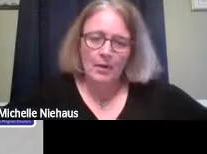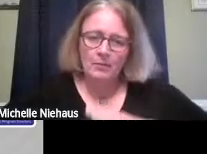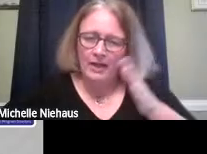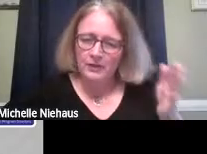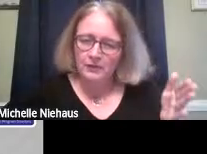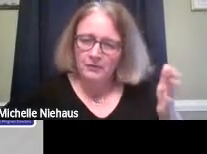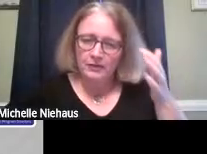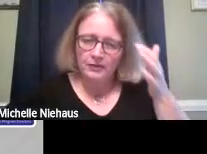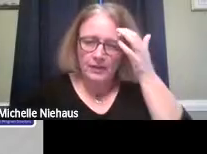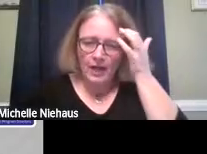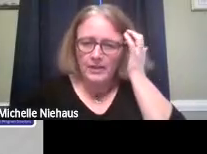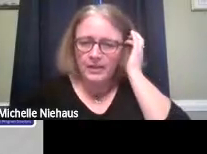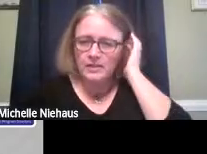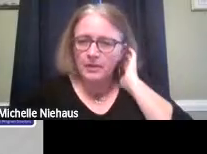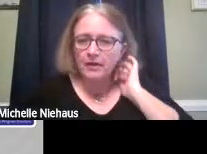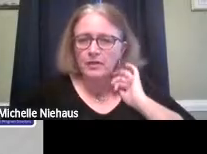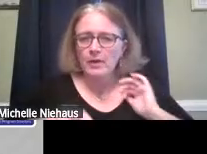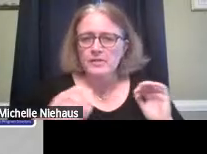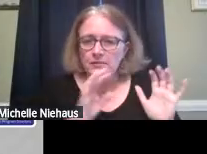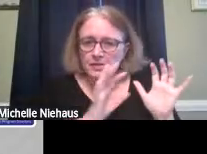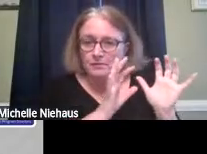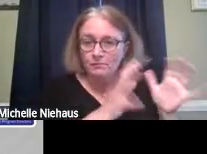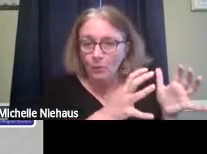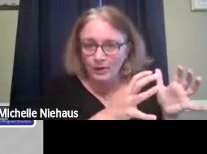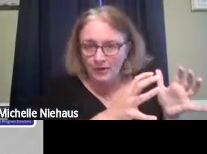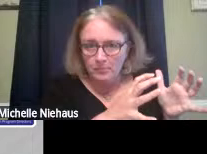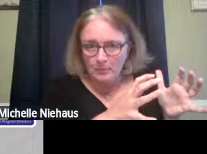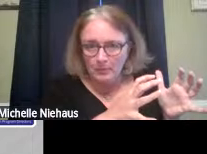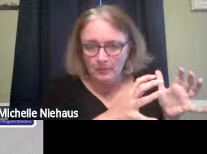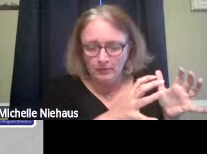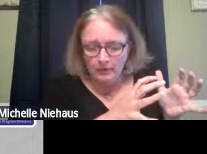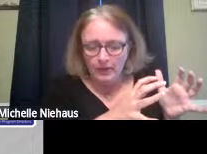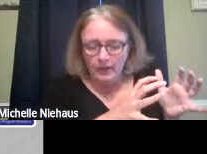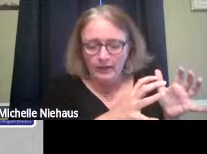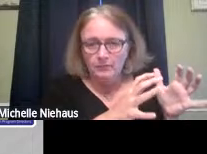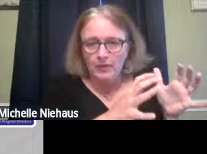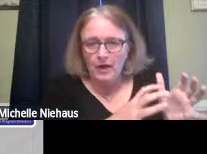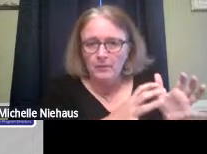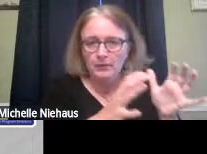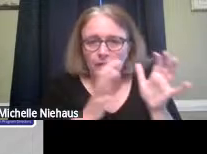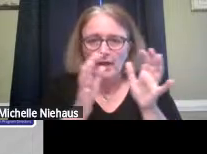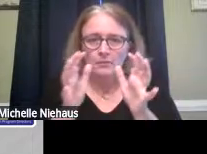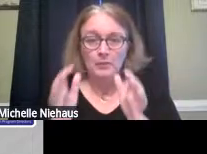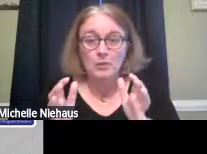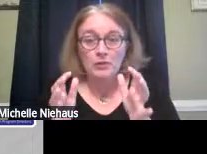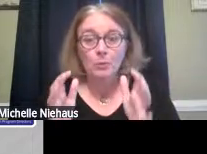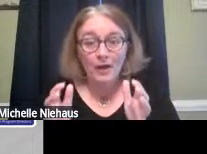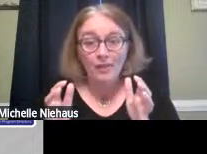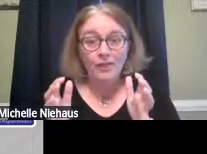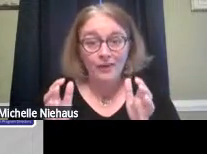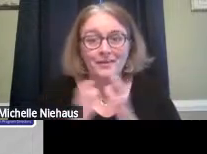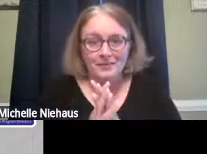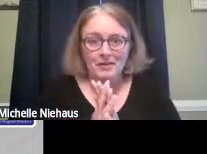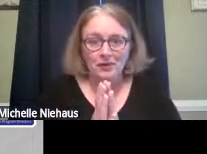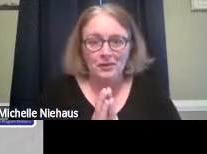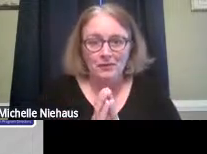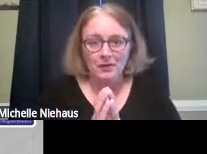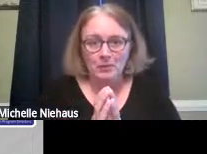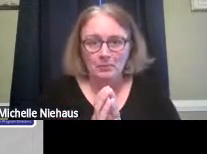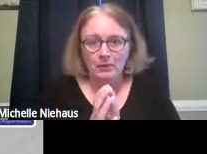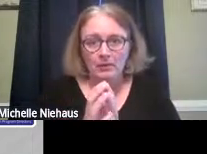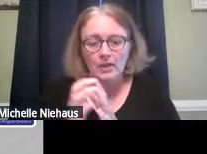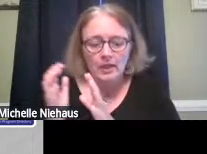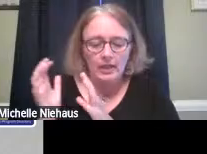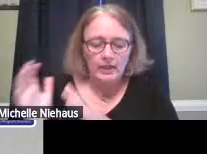thinking about when I entered the field in the 90s, we thought about services for deaf people. And then we thought we were great when we moved to with deaf or hard of